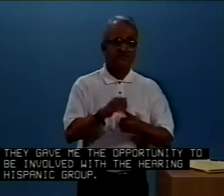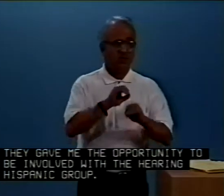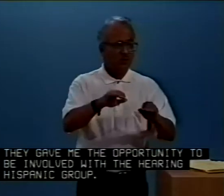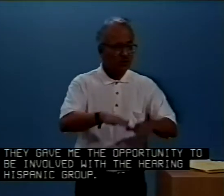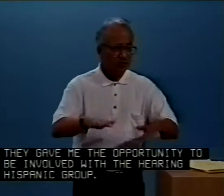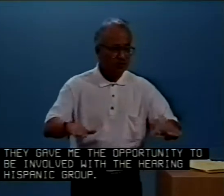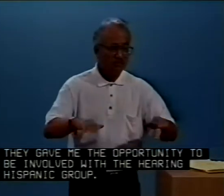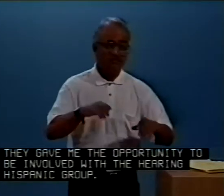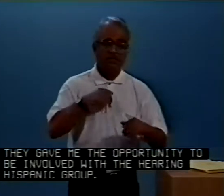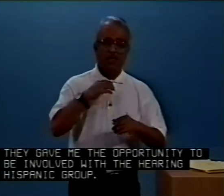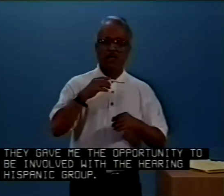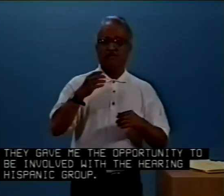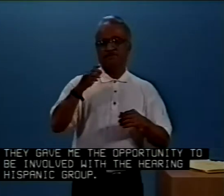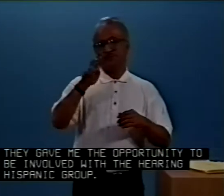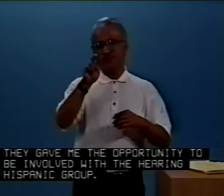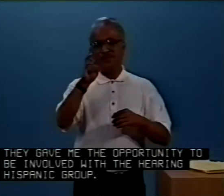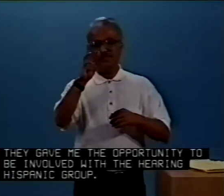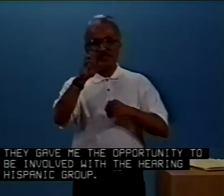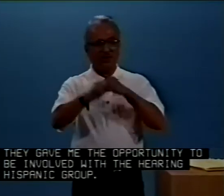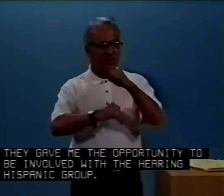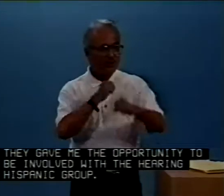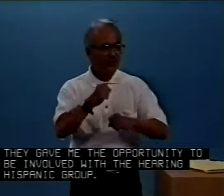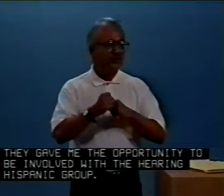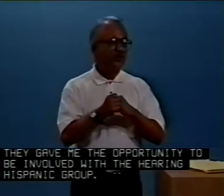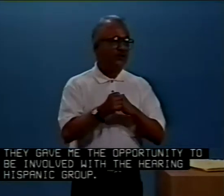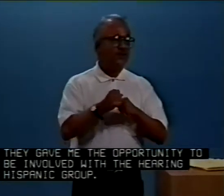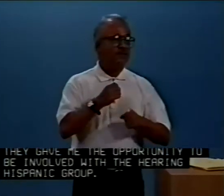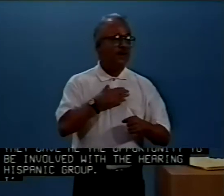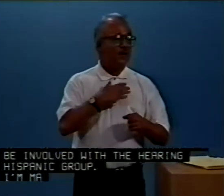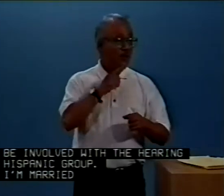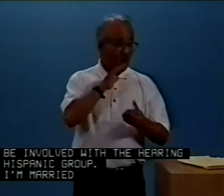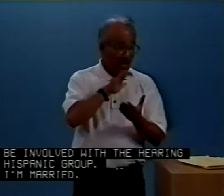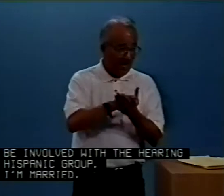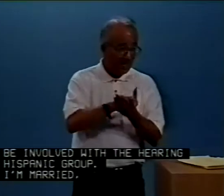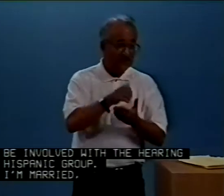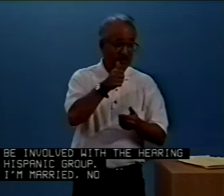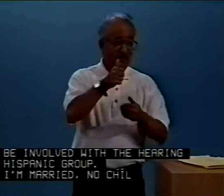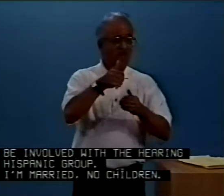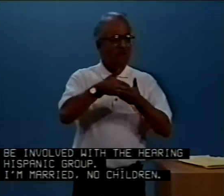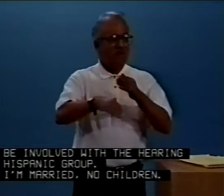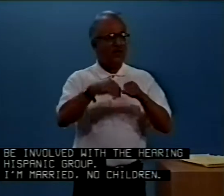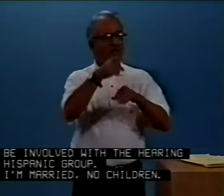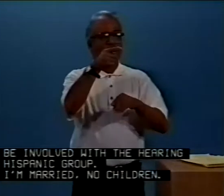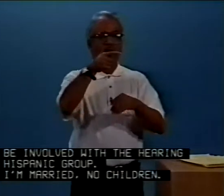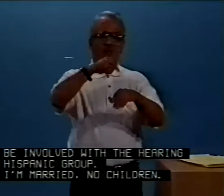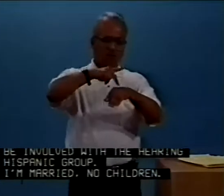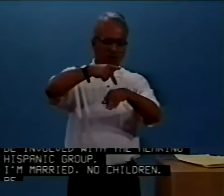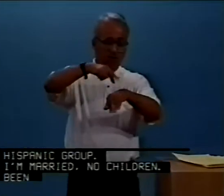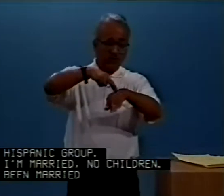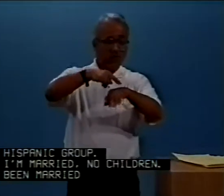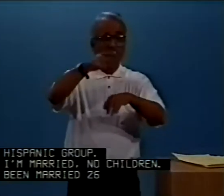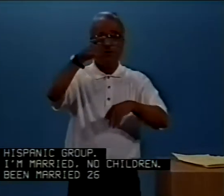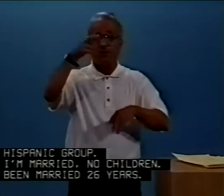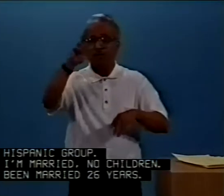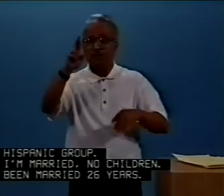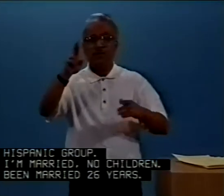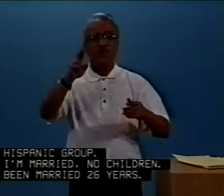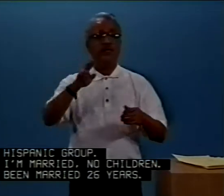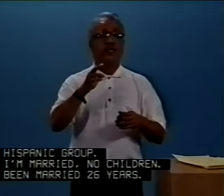I'm married, no children, been married 26 years. My wife was born in Puerto Rico,